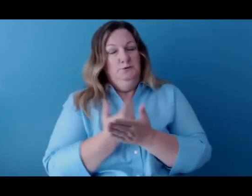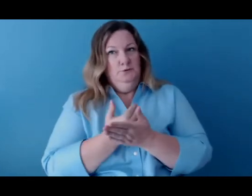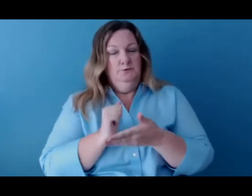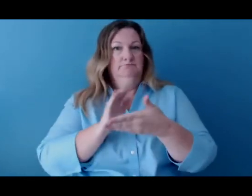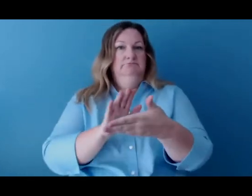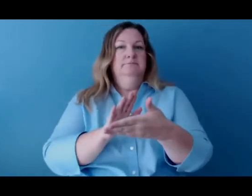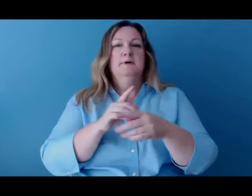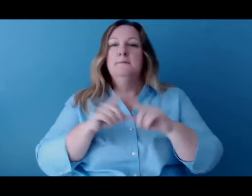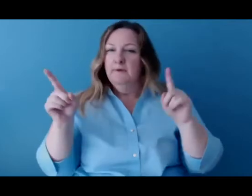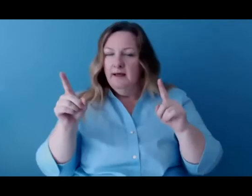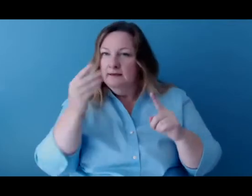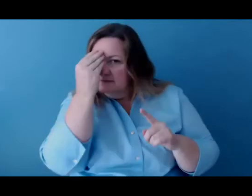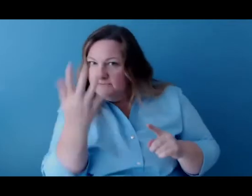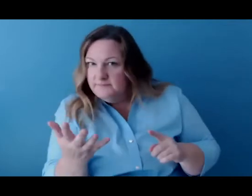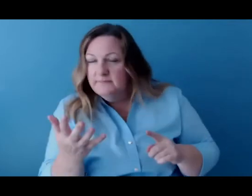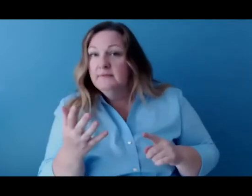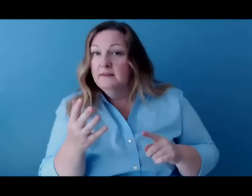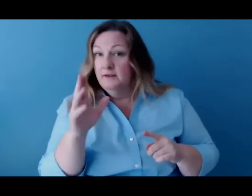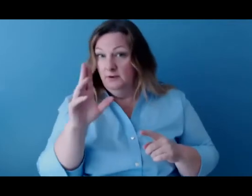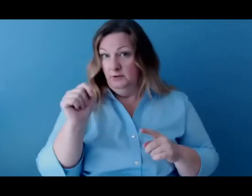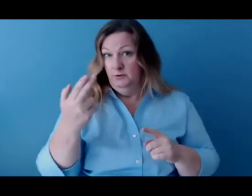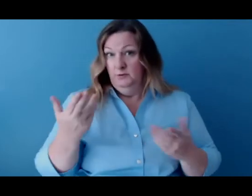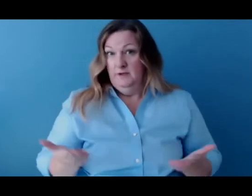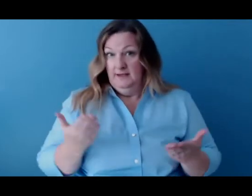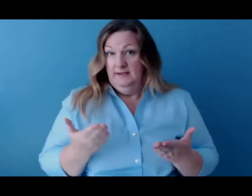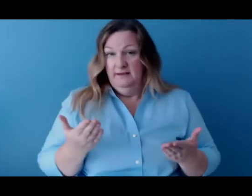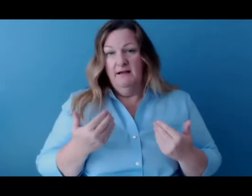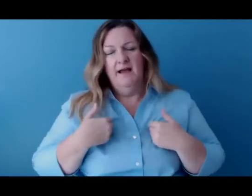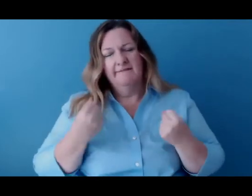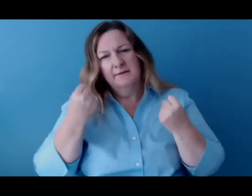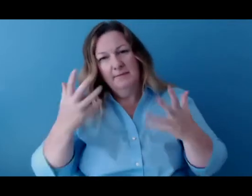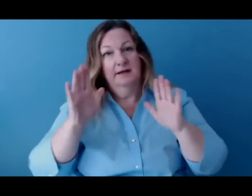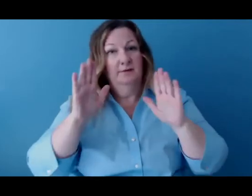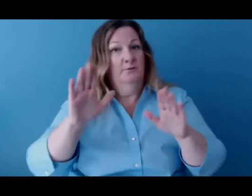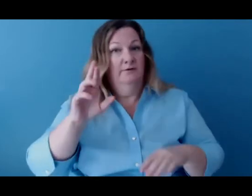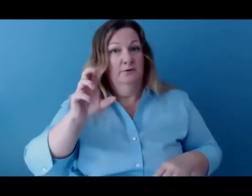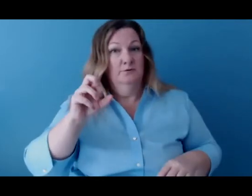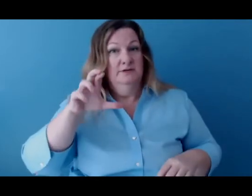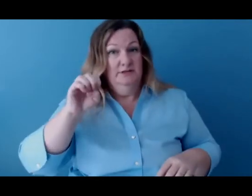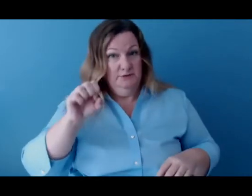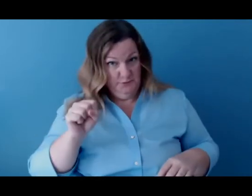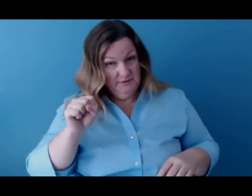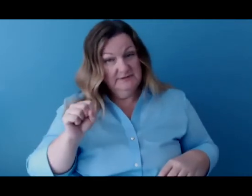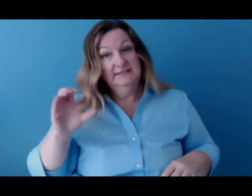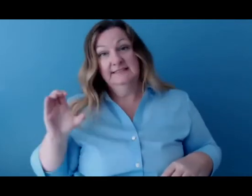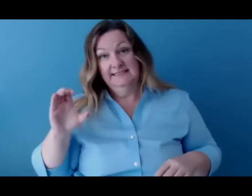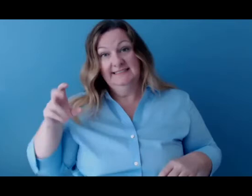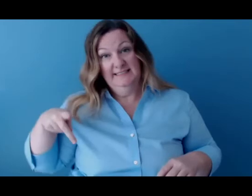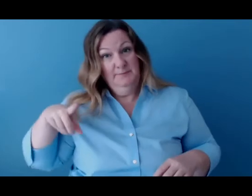I want you to know that Utah, as a state, we have a lot of great resources. The CPD is one of